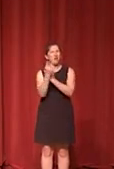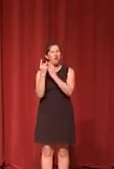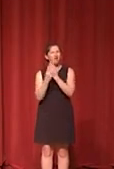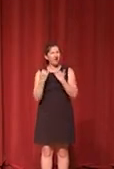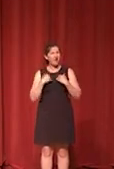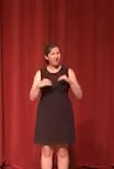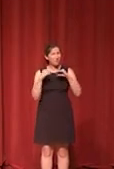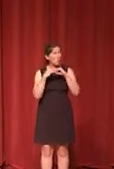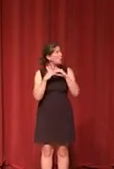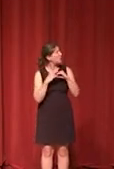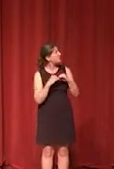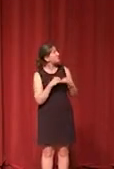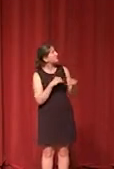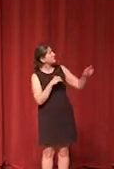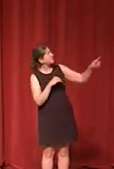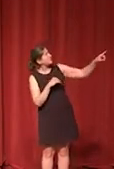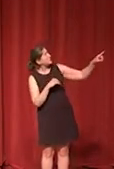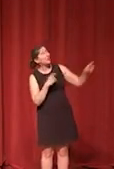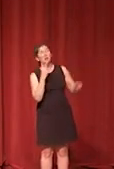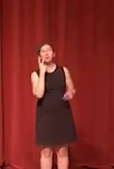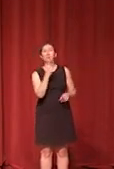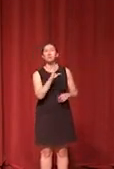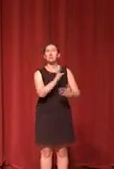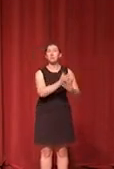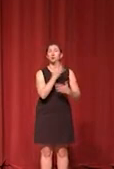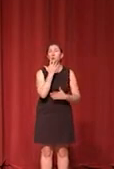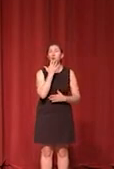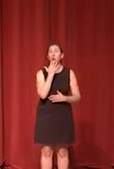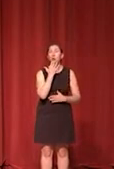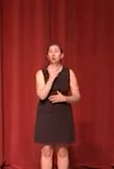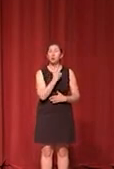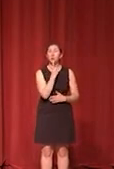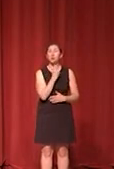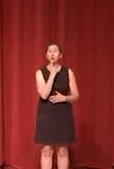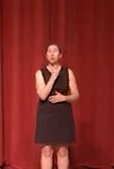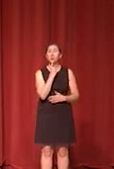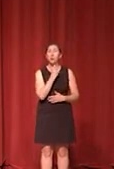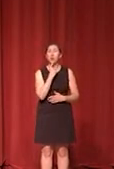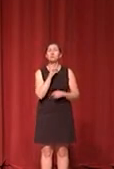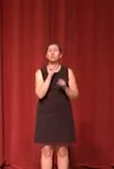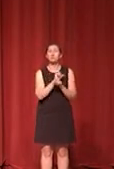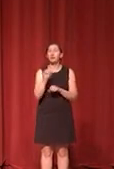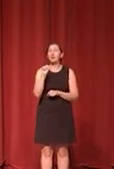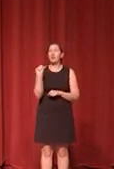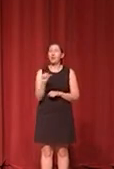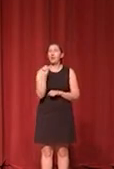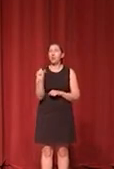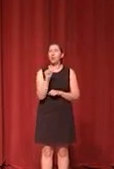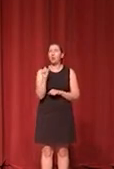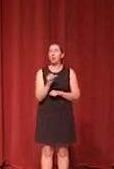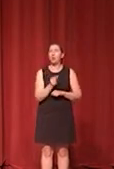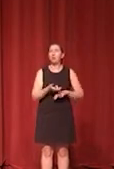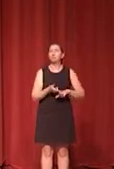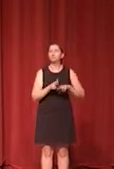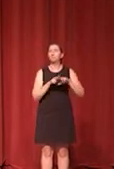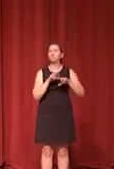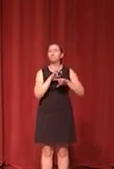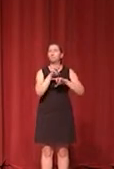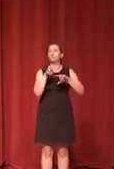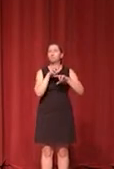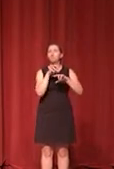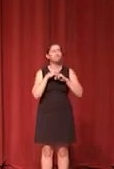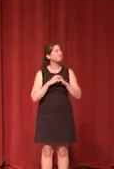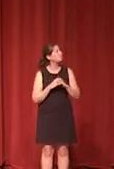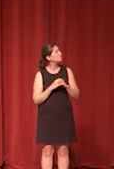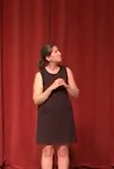and warm colors show where there's amyloid buildup. This is looking down from on top of the person's head. And then on the